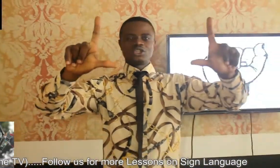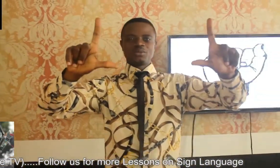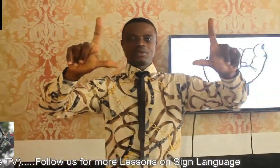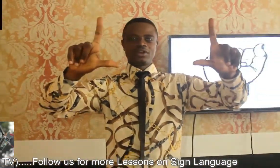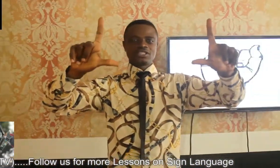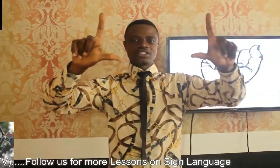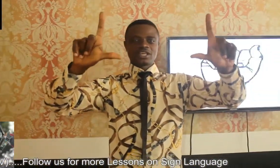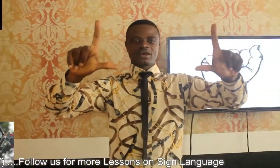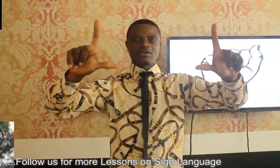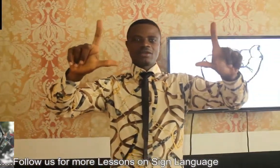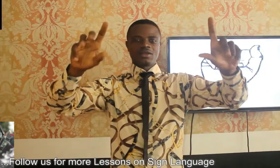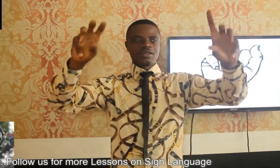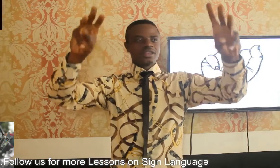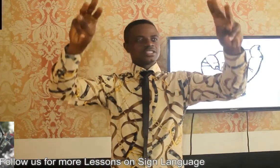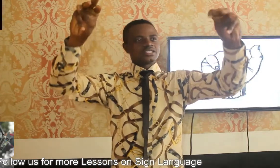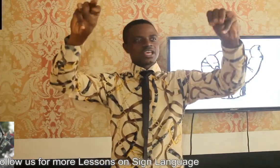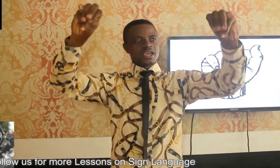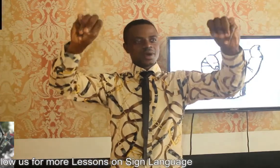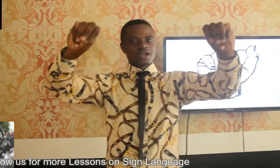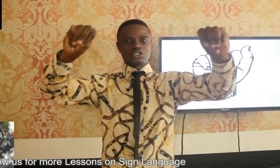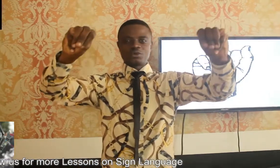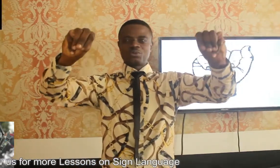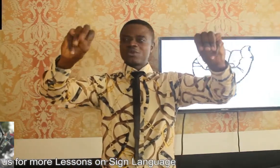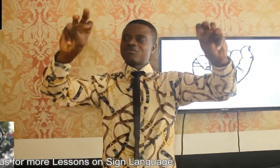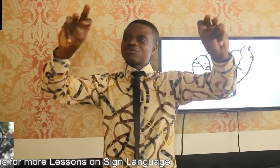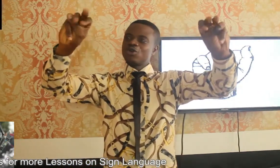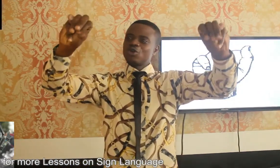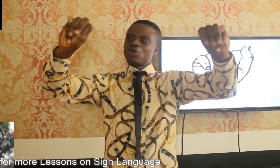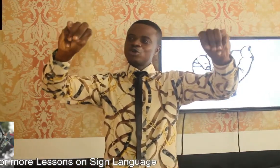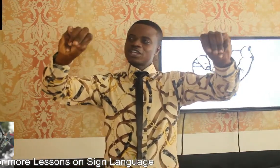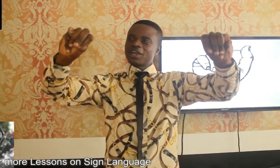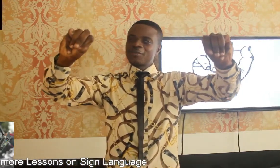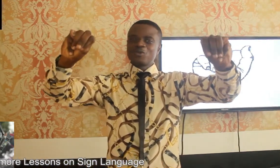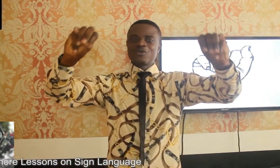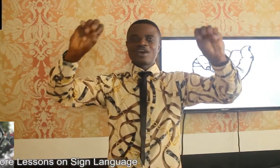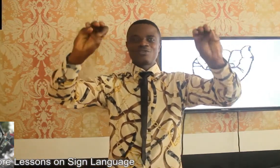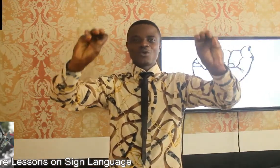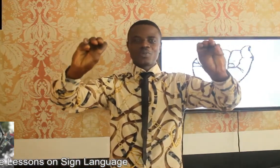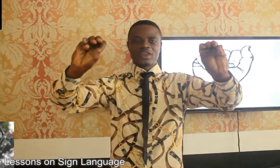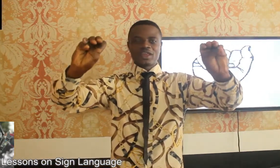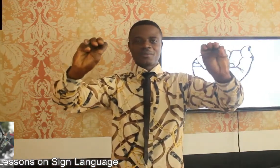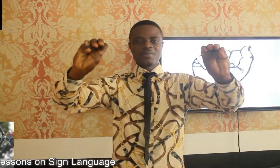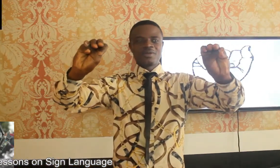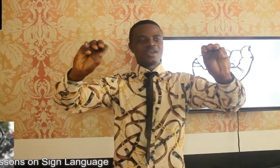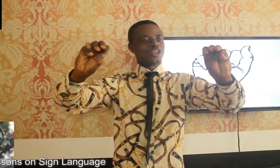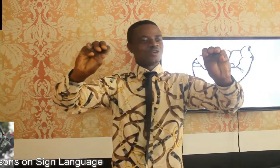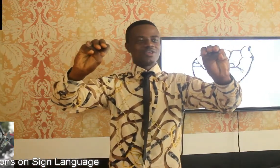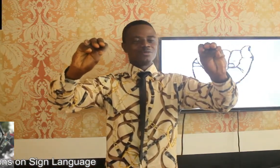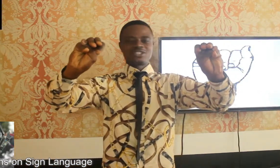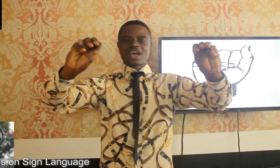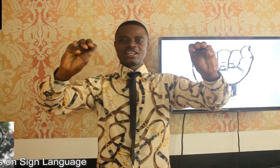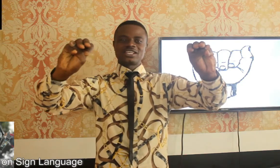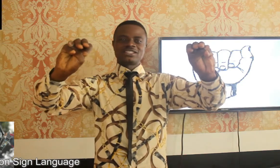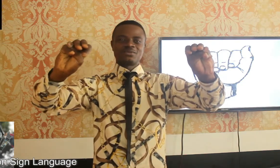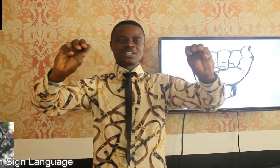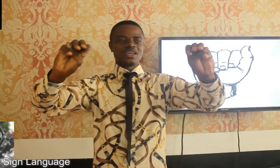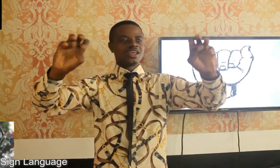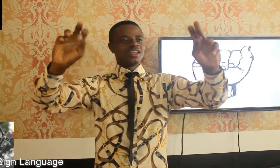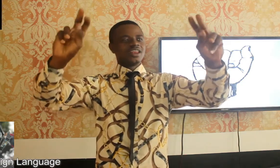handshake. This is L. This is M handshake. We have close M, we have open M. Any of them you sign is accepted.